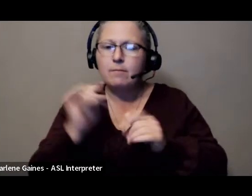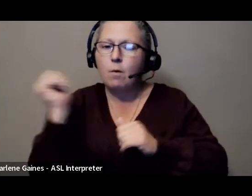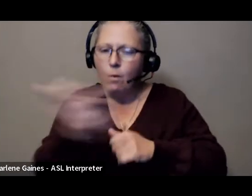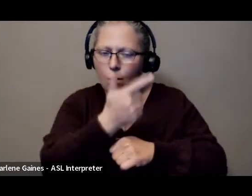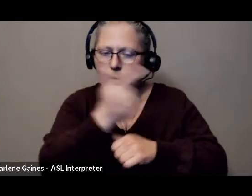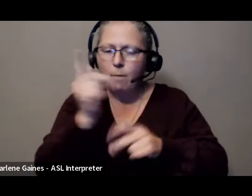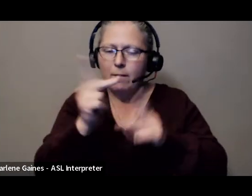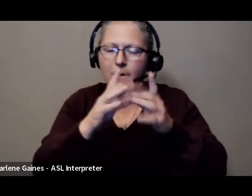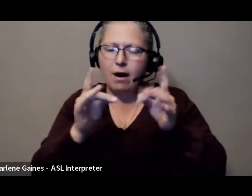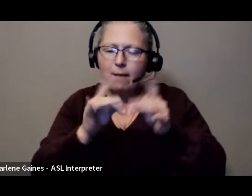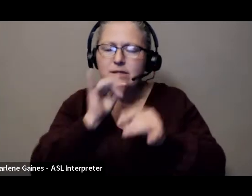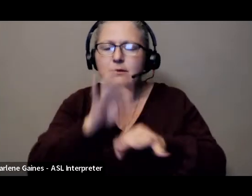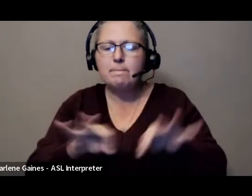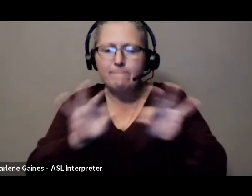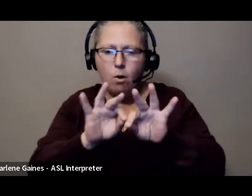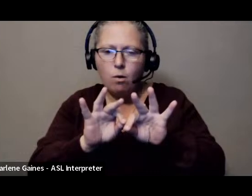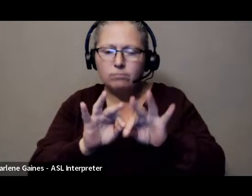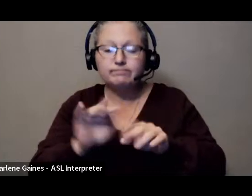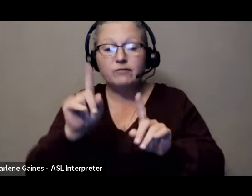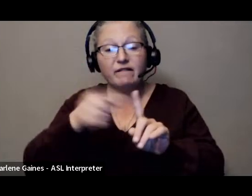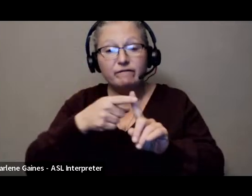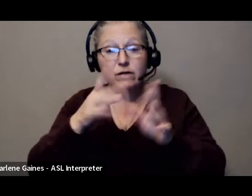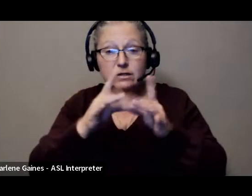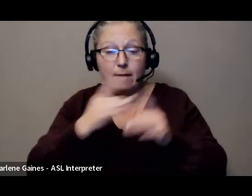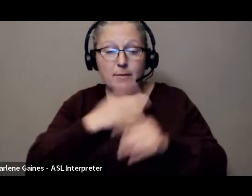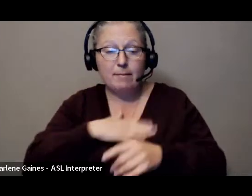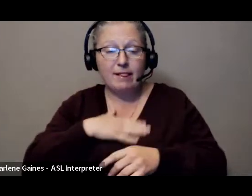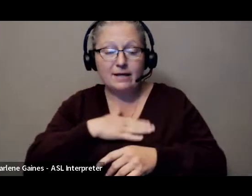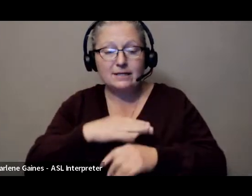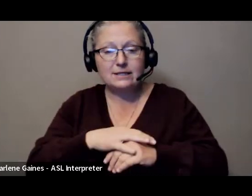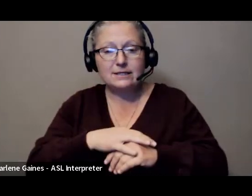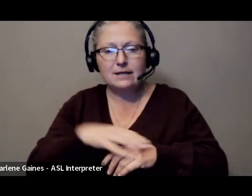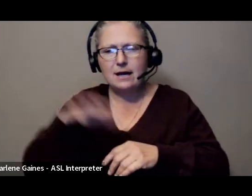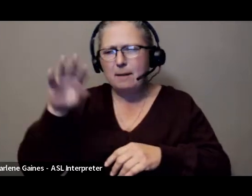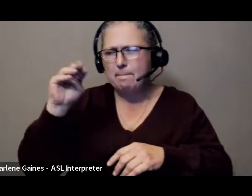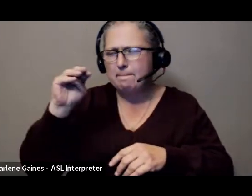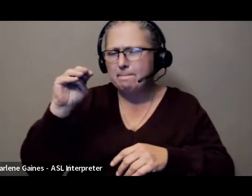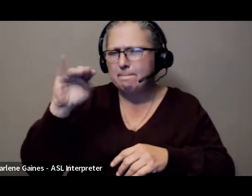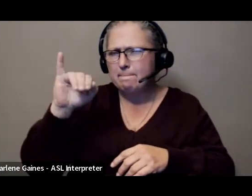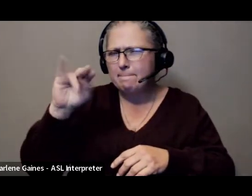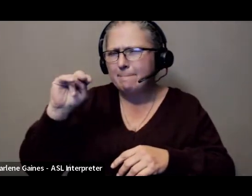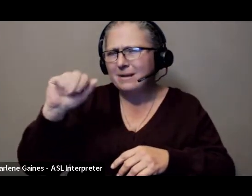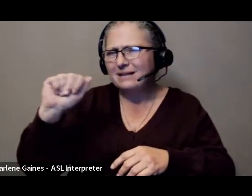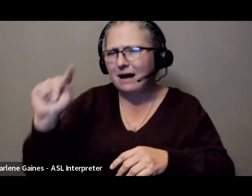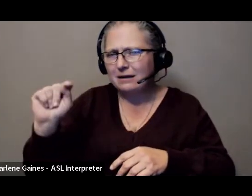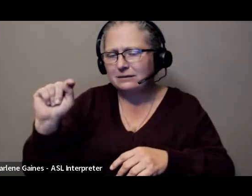important. So can I have the first comment, please? Manat?